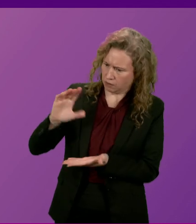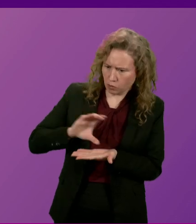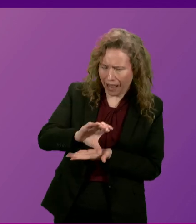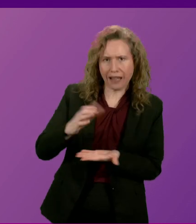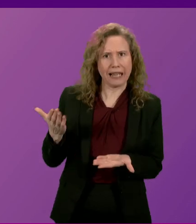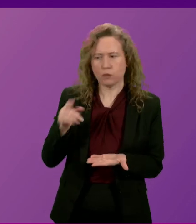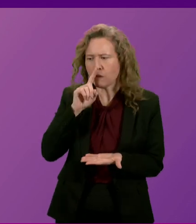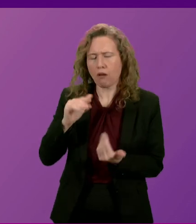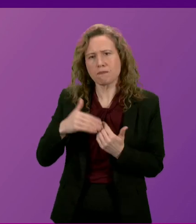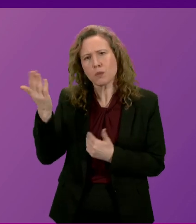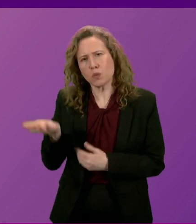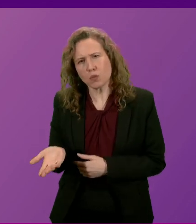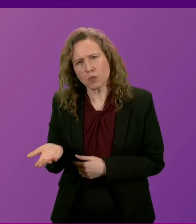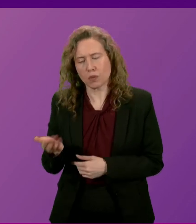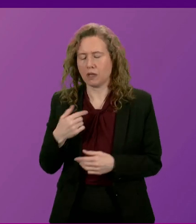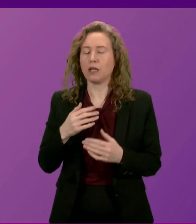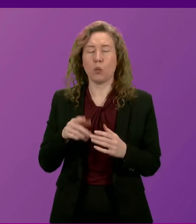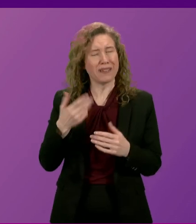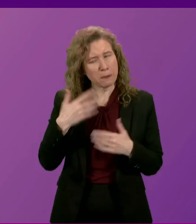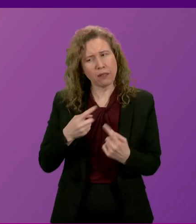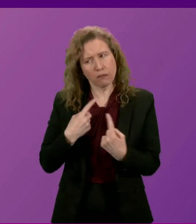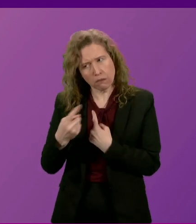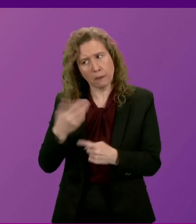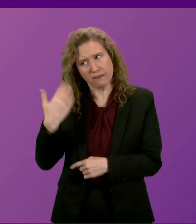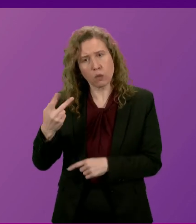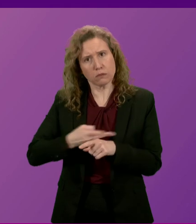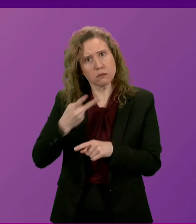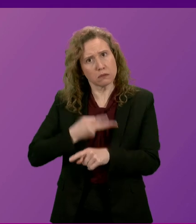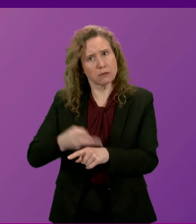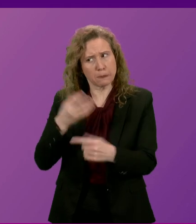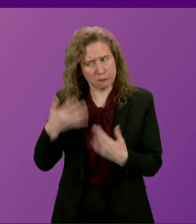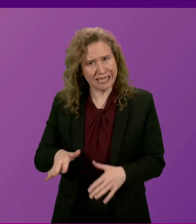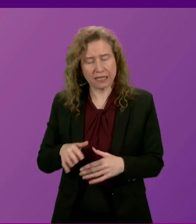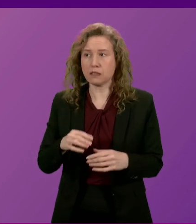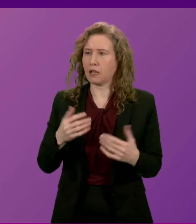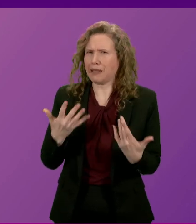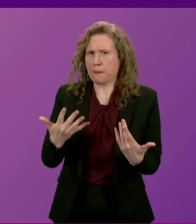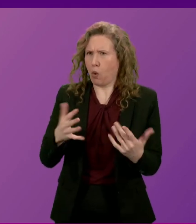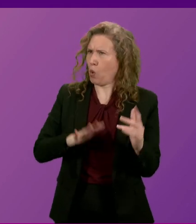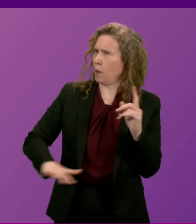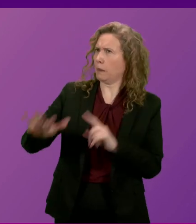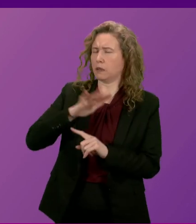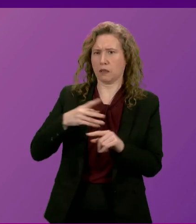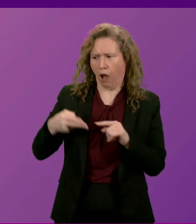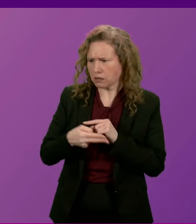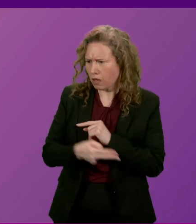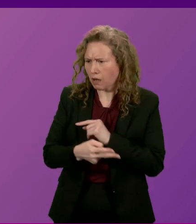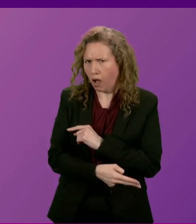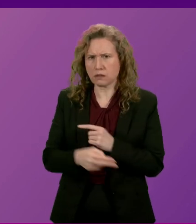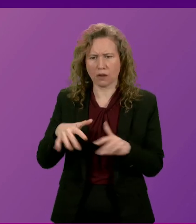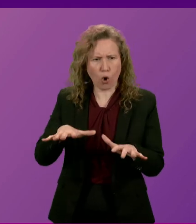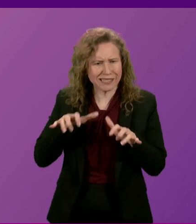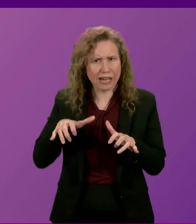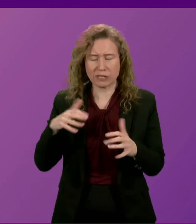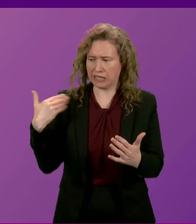Now, as Mr. Sarwar knows, because we've rehearsed these points many times before, in the climate of austerity that we have wrestled with